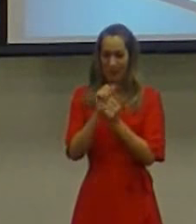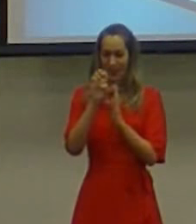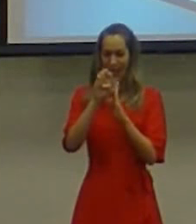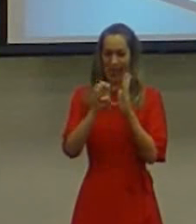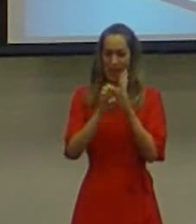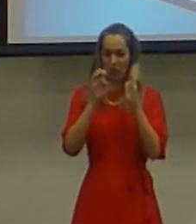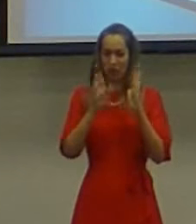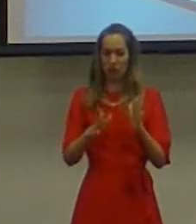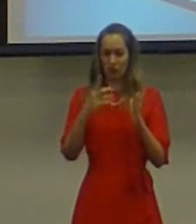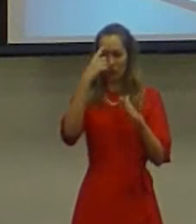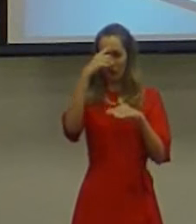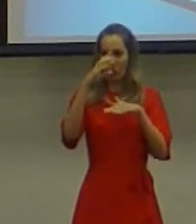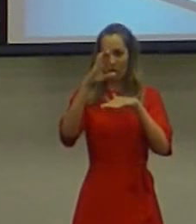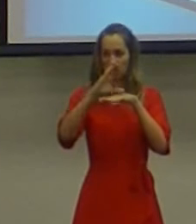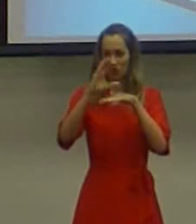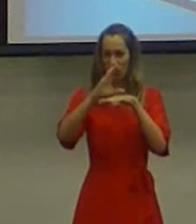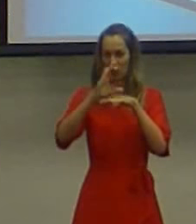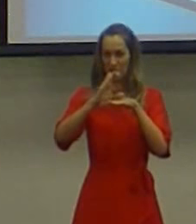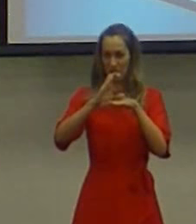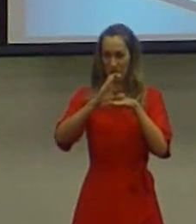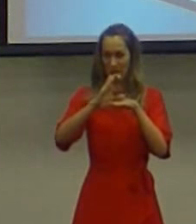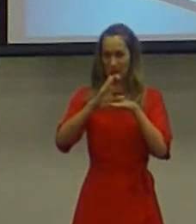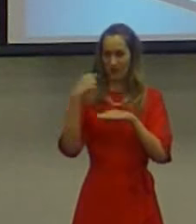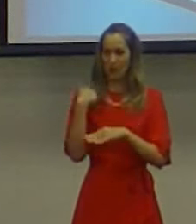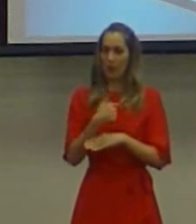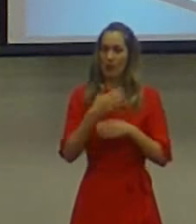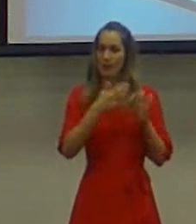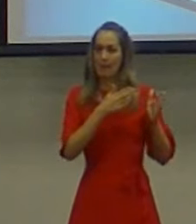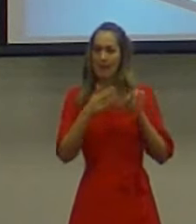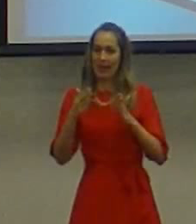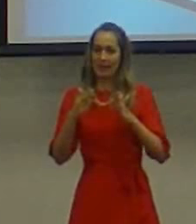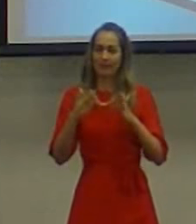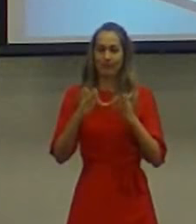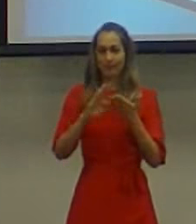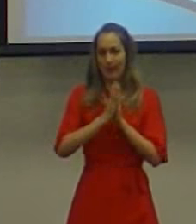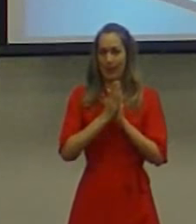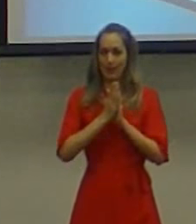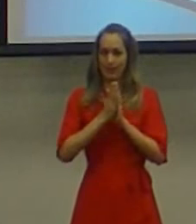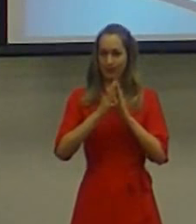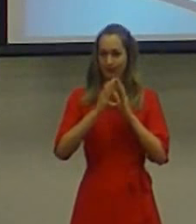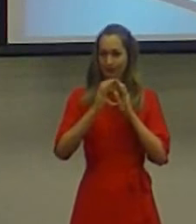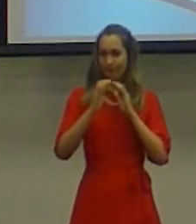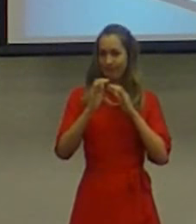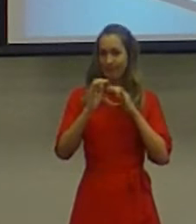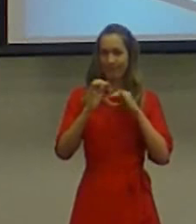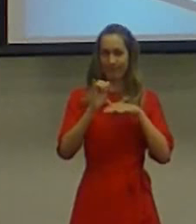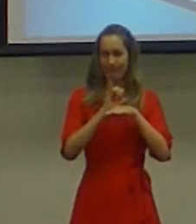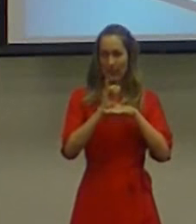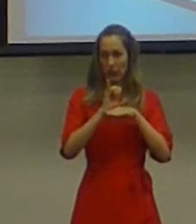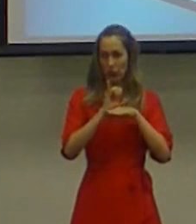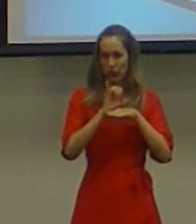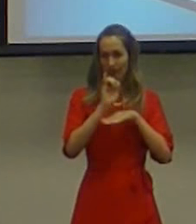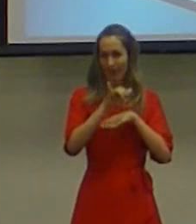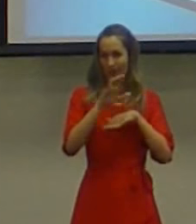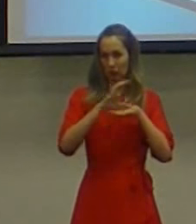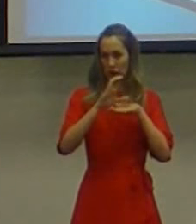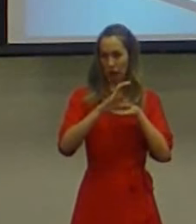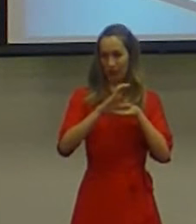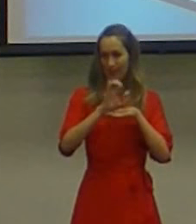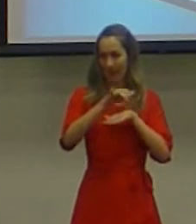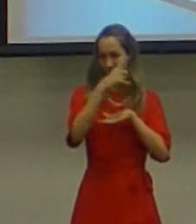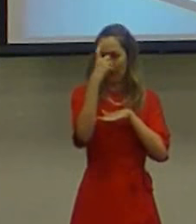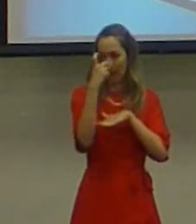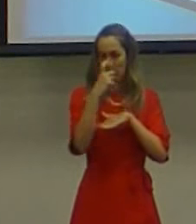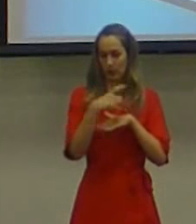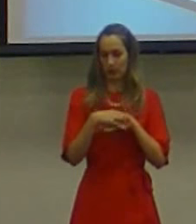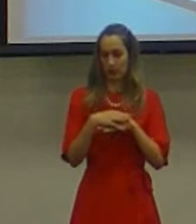were interning with for the summer last year in Cushing, Oklahoma. And they raised all the support we needed, and